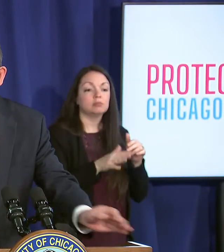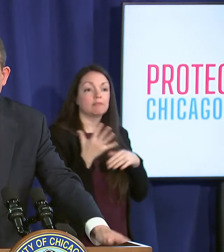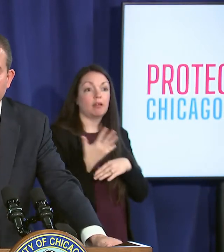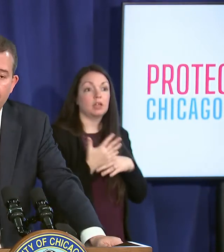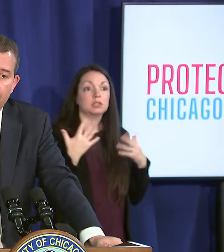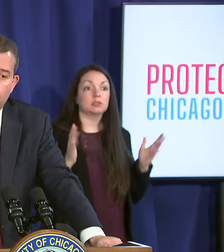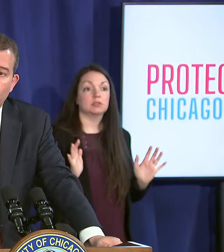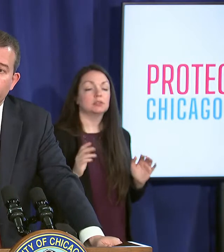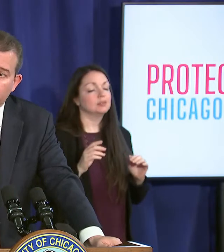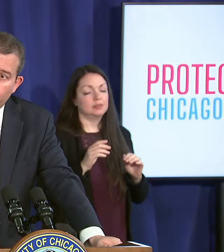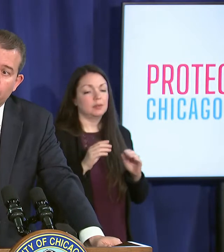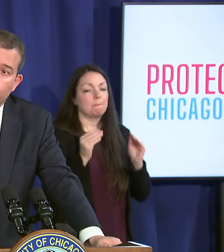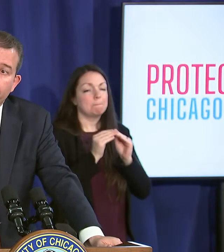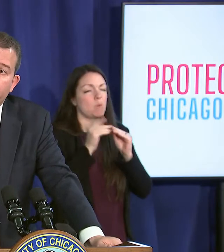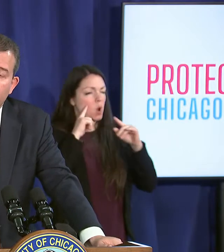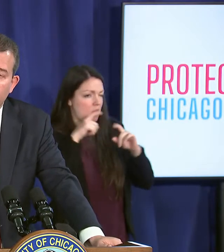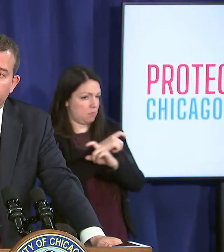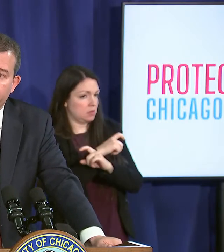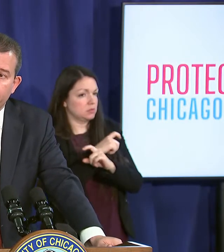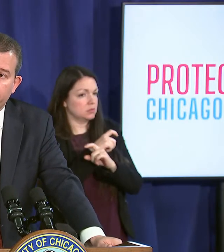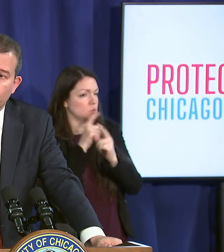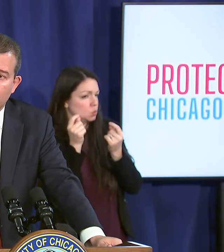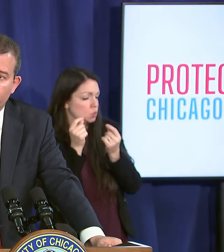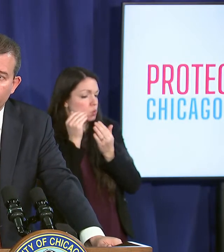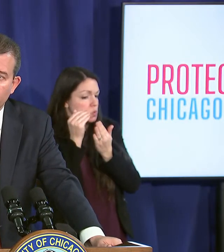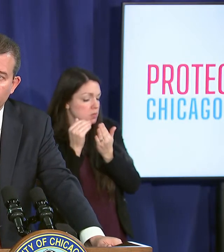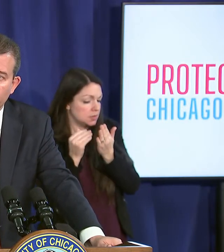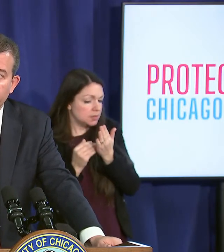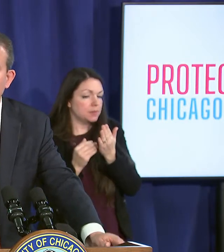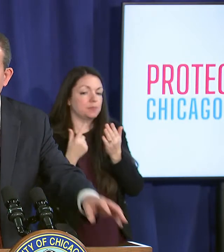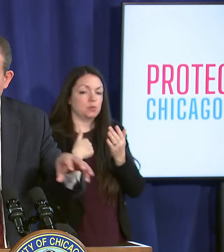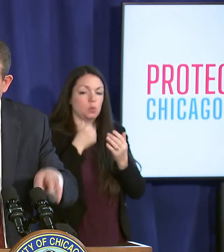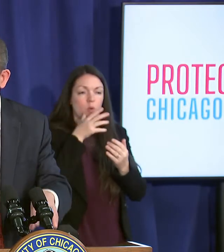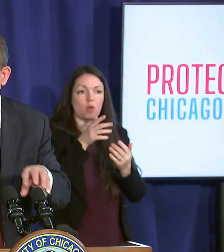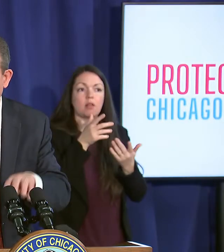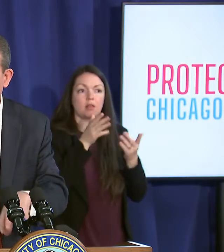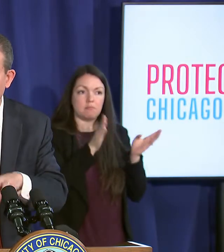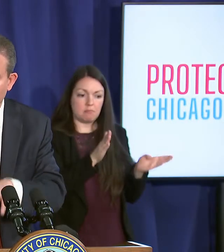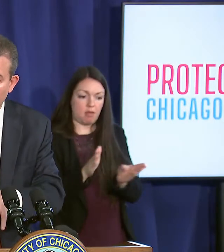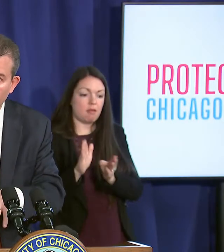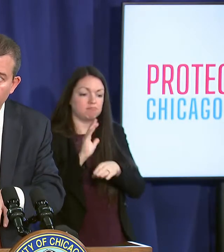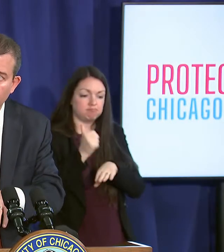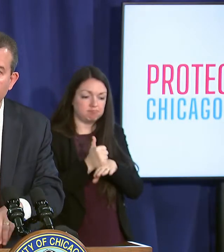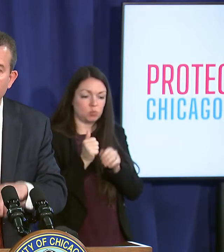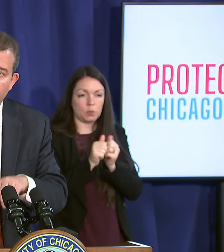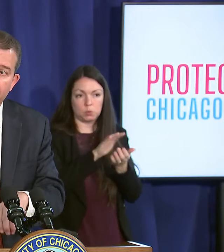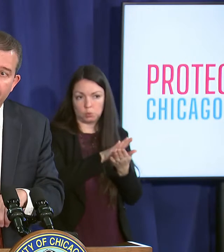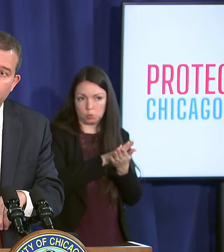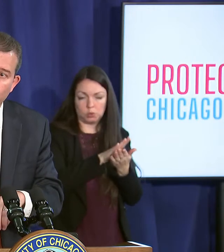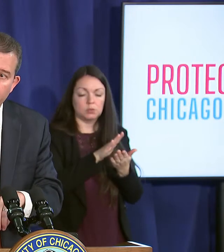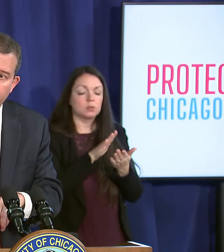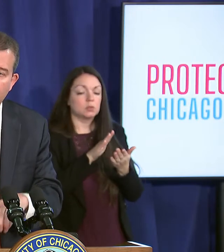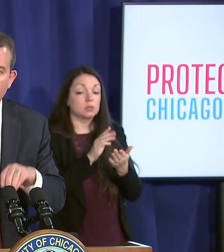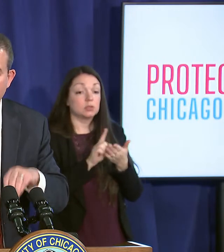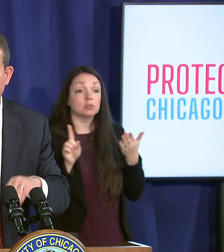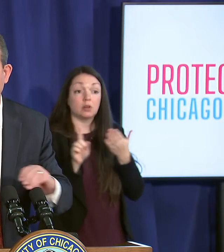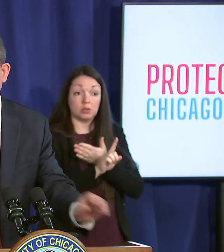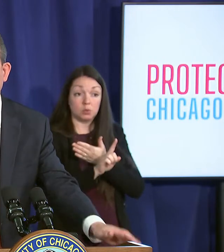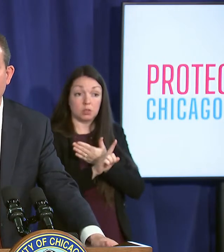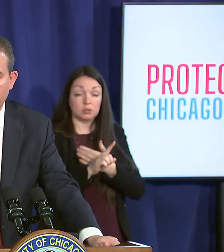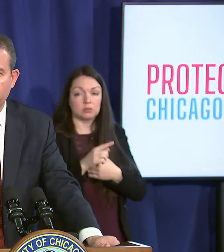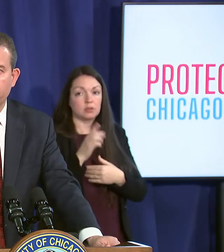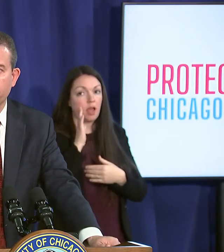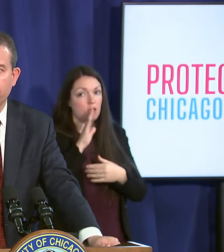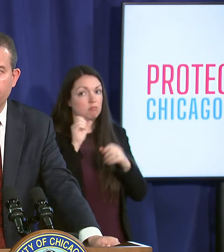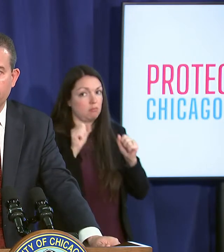and staff. So we're in the process right now of identifying those operational logistics, putting a plan with our schools. By next week, I'll be able to